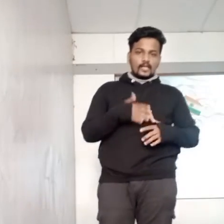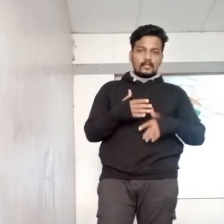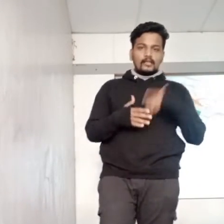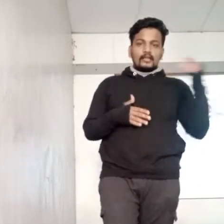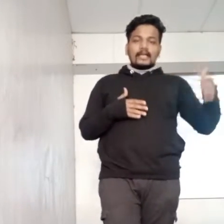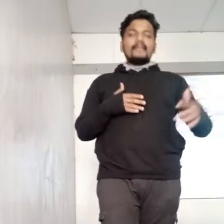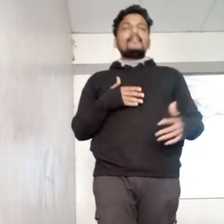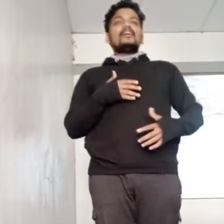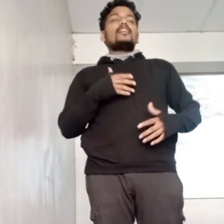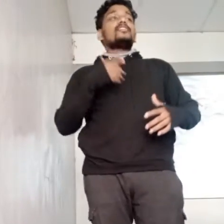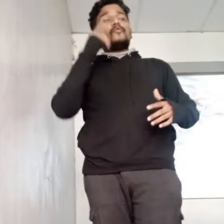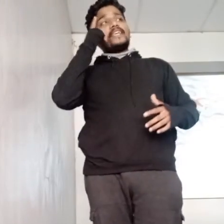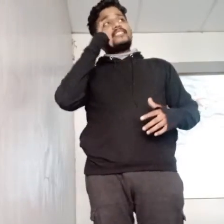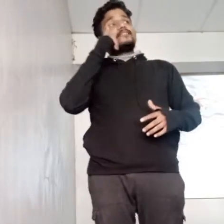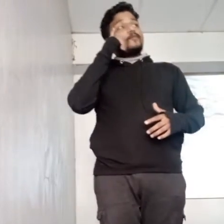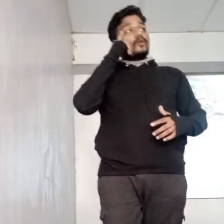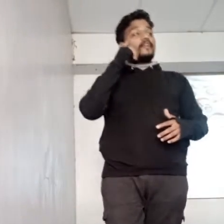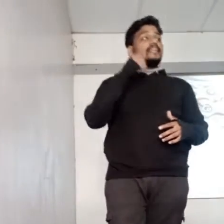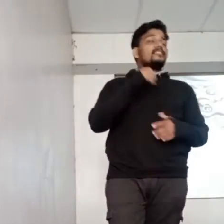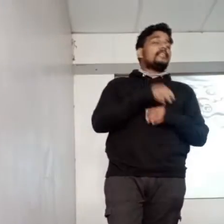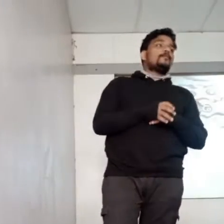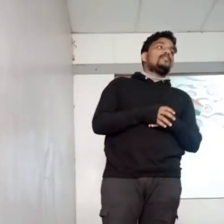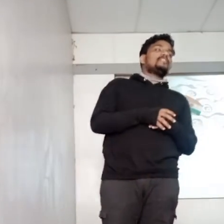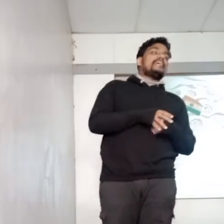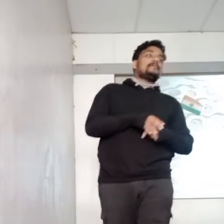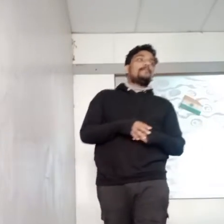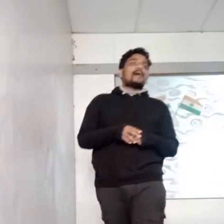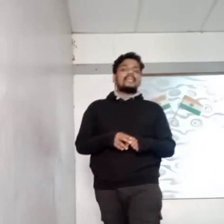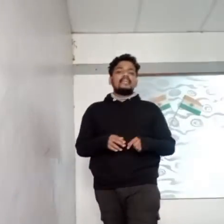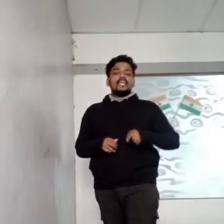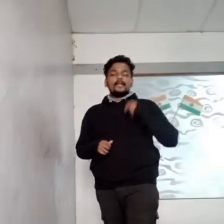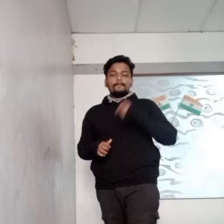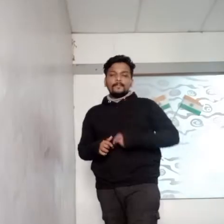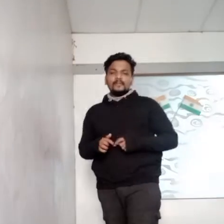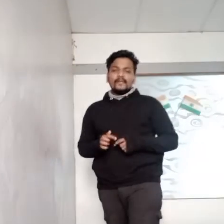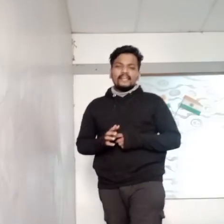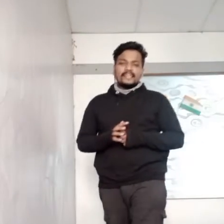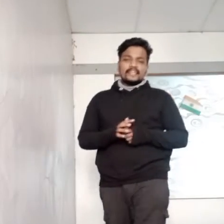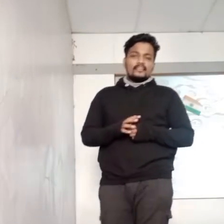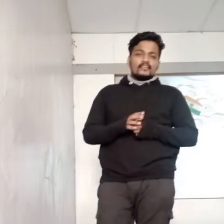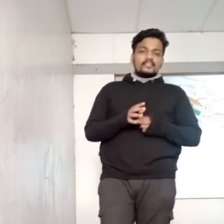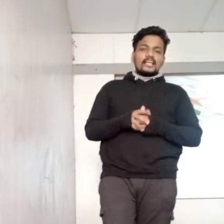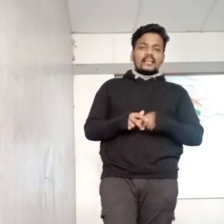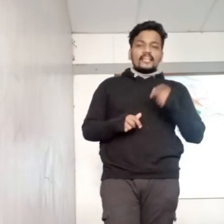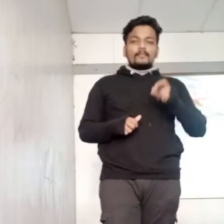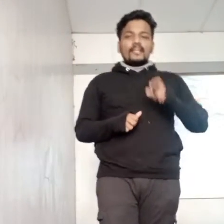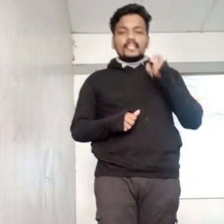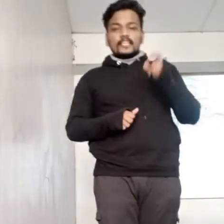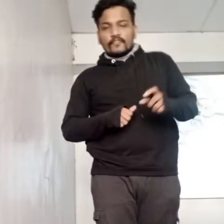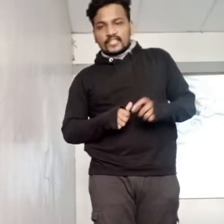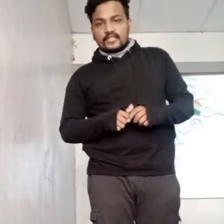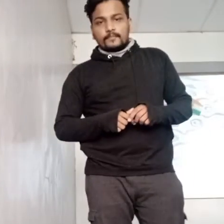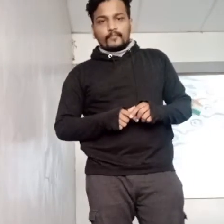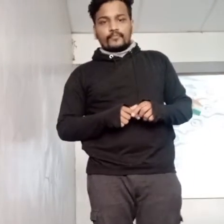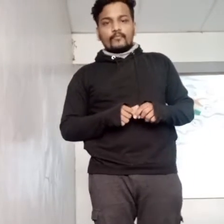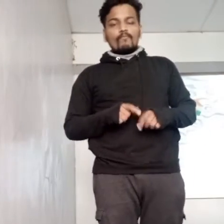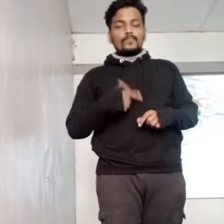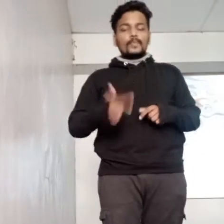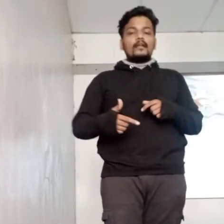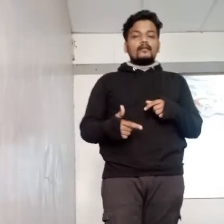And another way is for creating a thread pool is that by implementing the runnable interface.